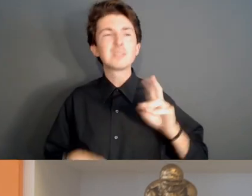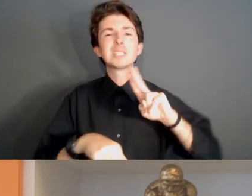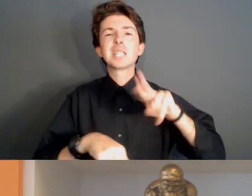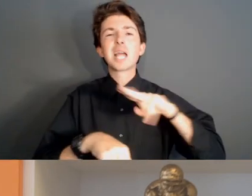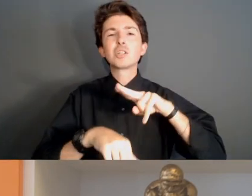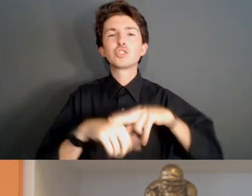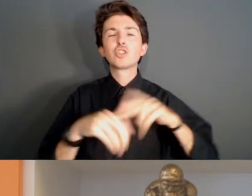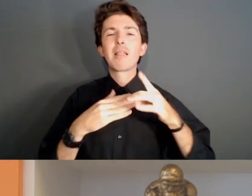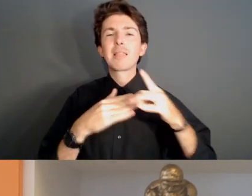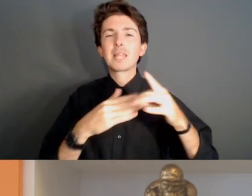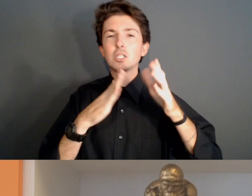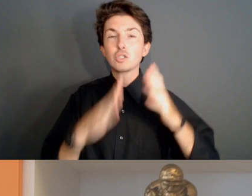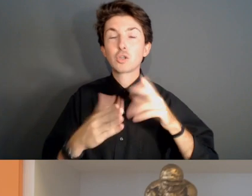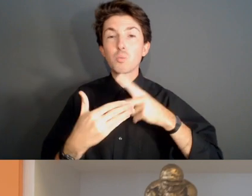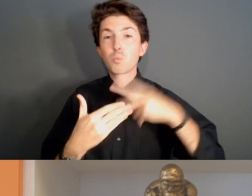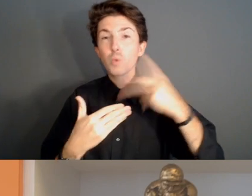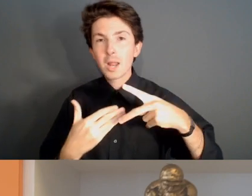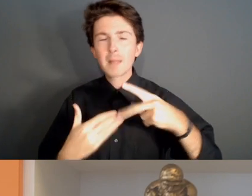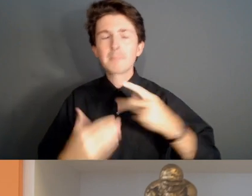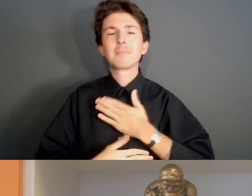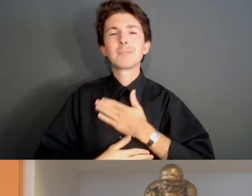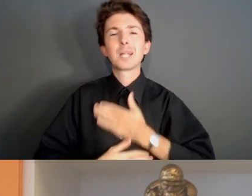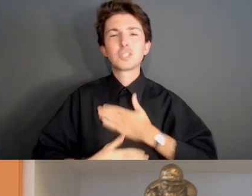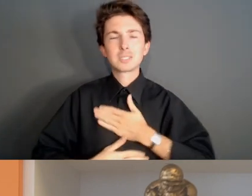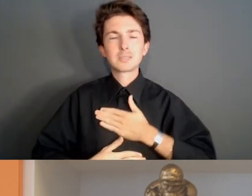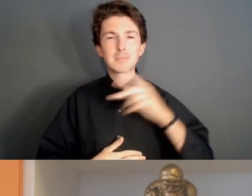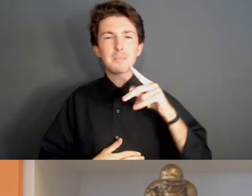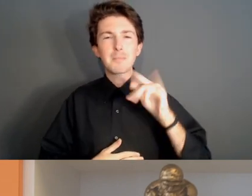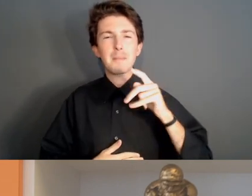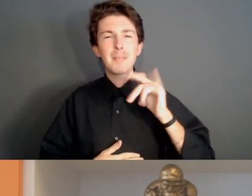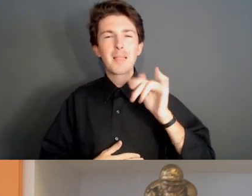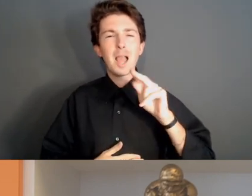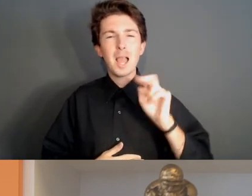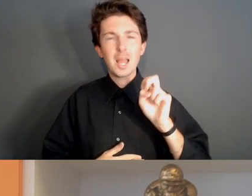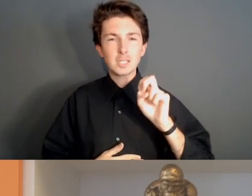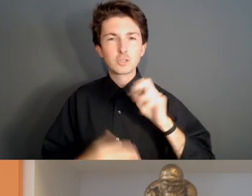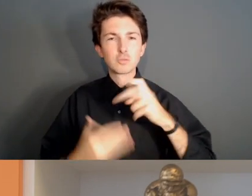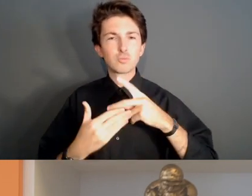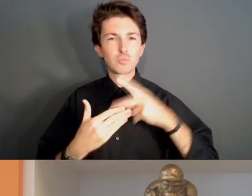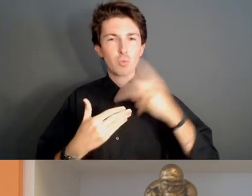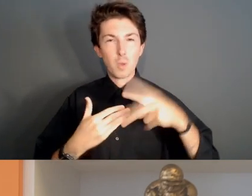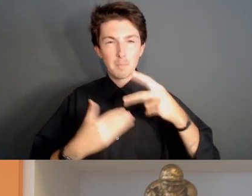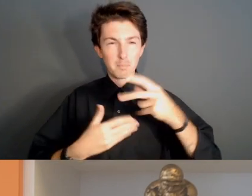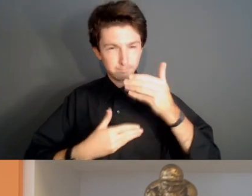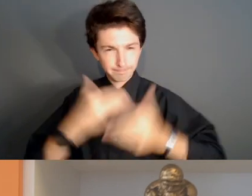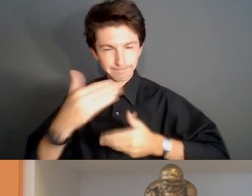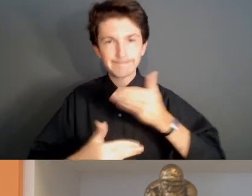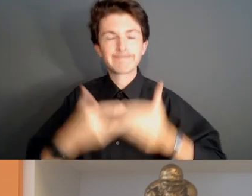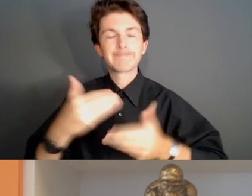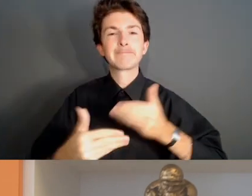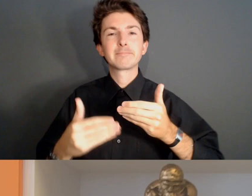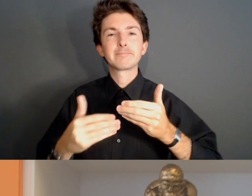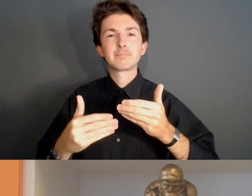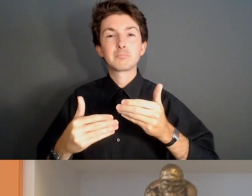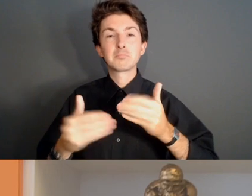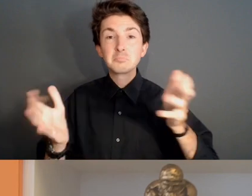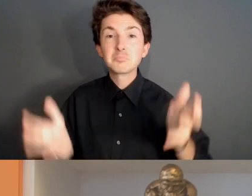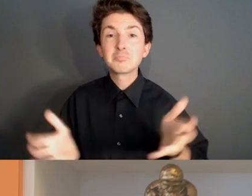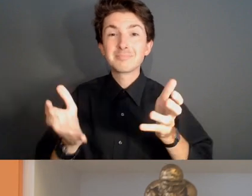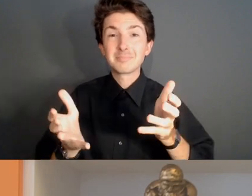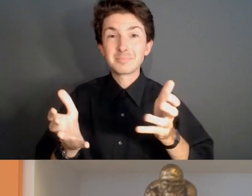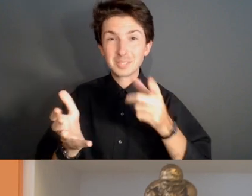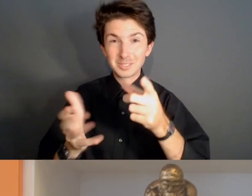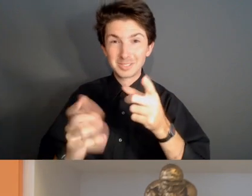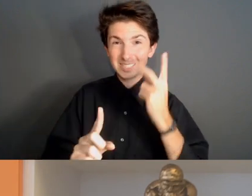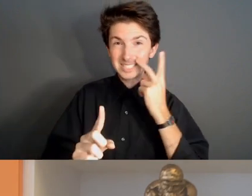our National Leadership Program and Entertainment Media Pipeline programming. After watching, we hope you'll take a few minutes to show